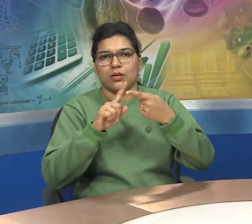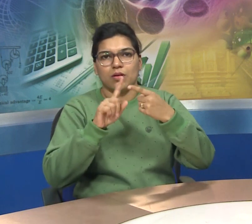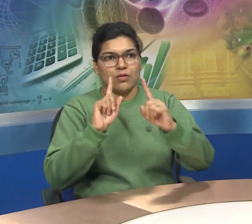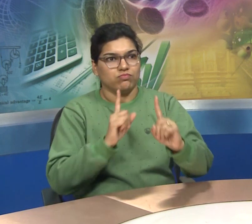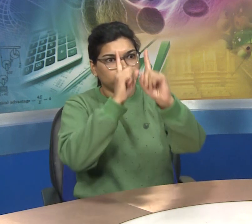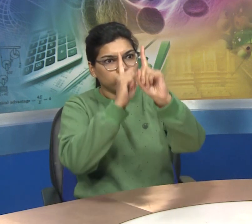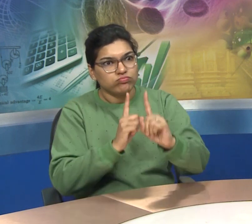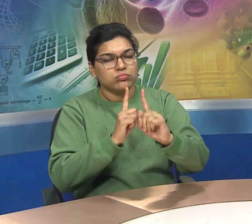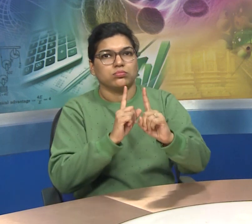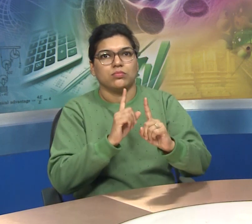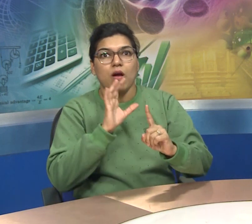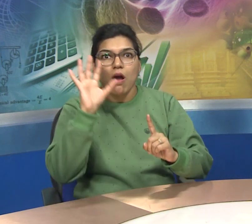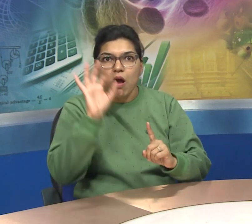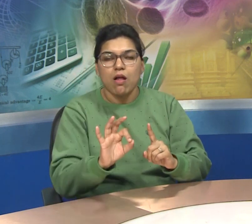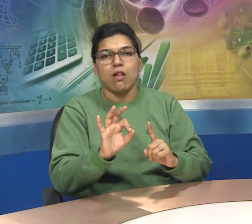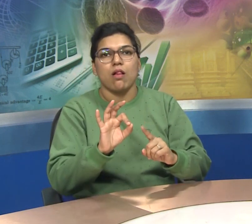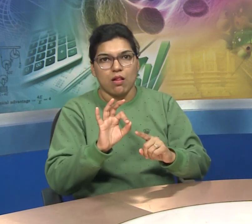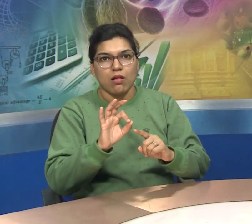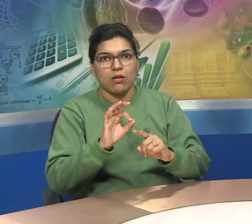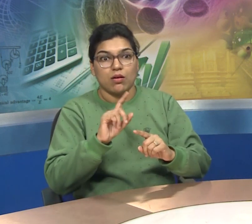We already have talked about the primary sources.